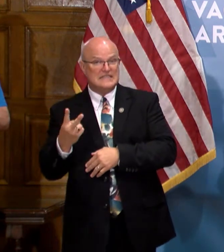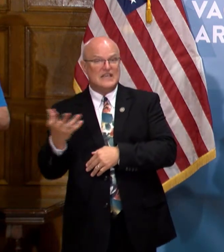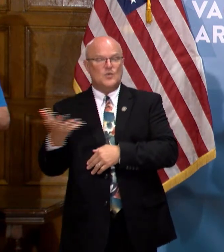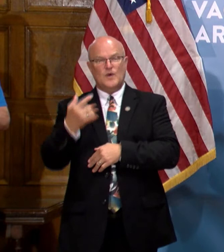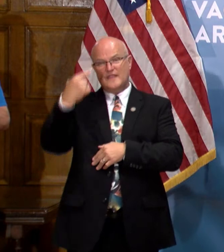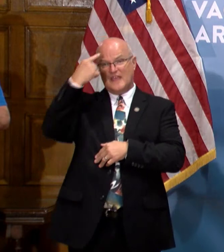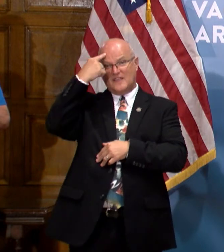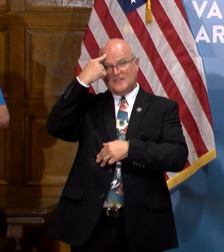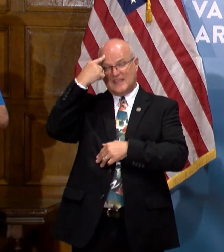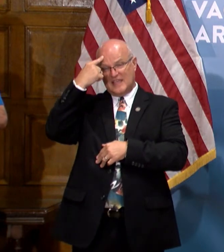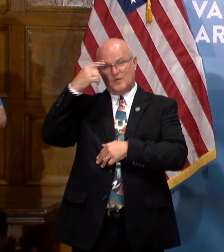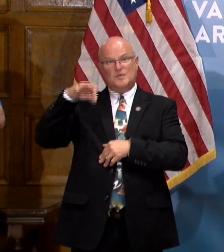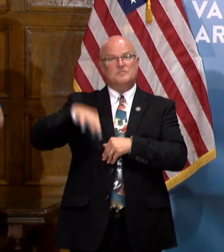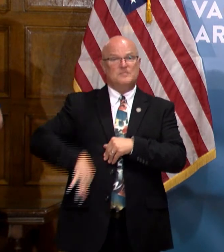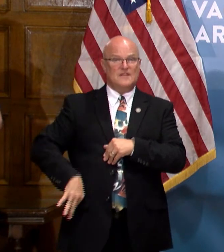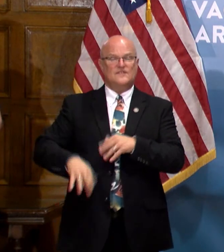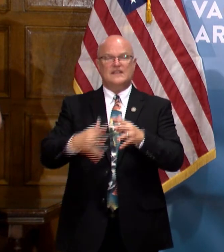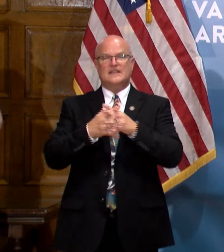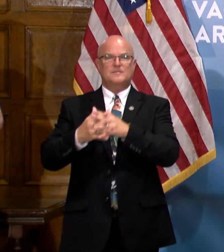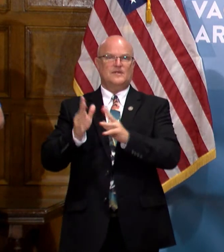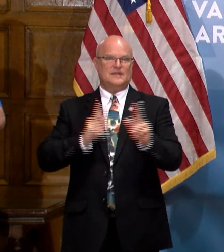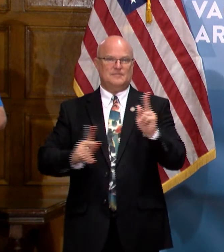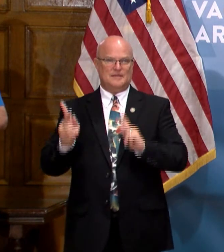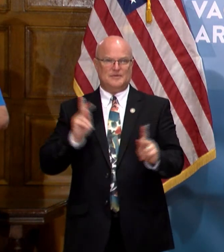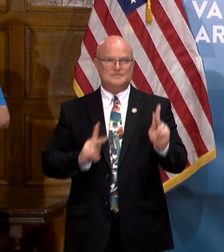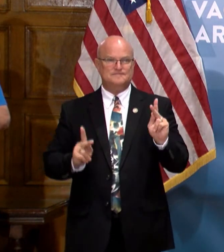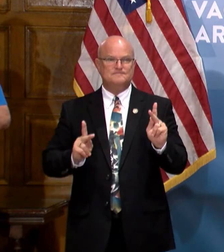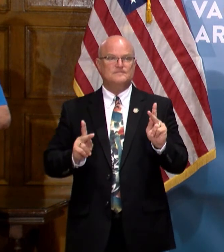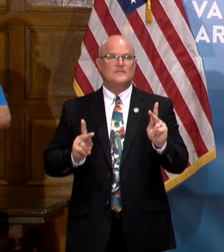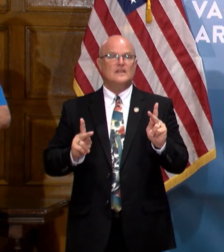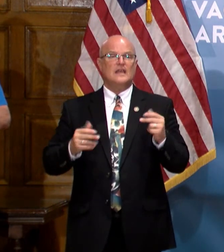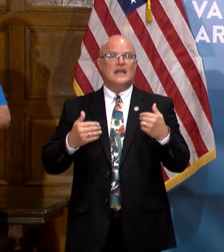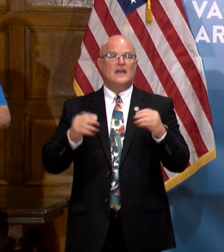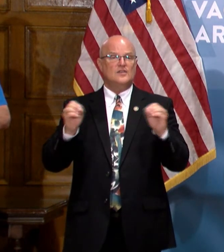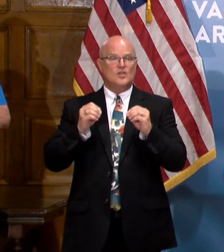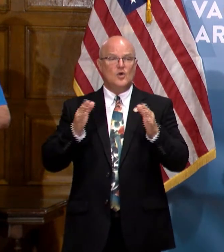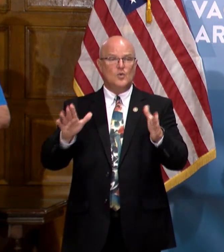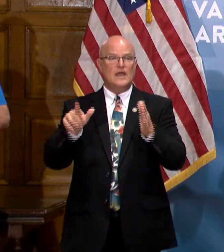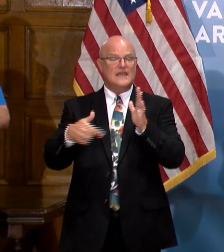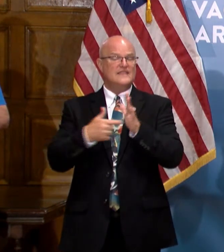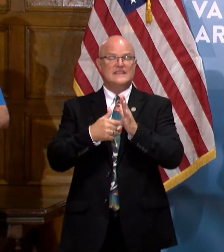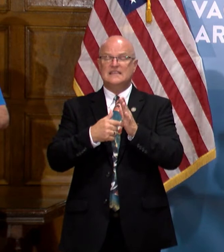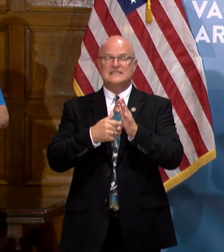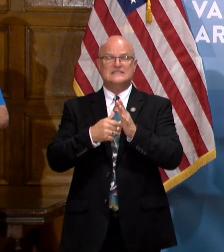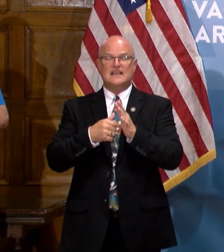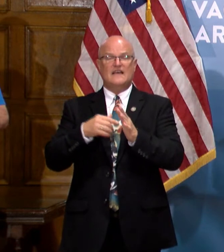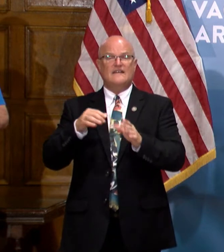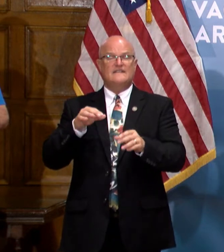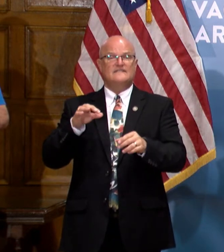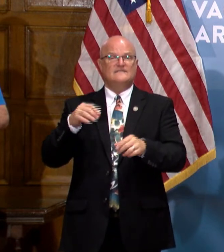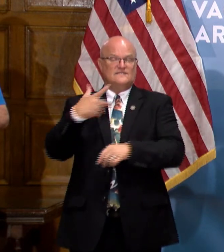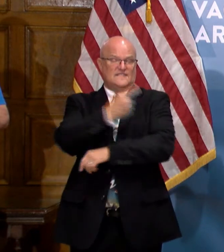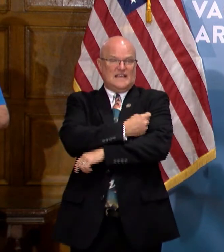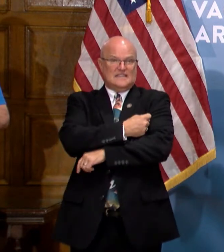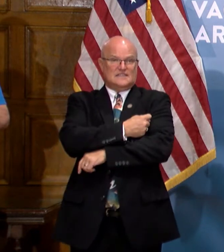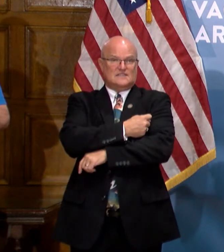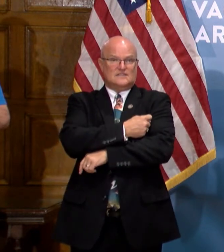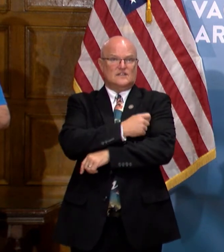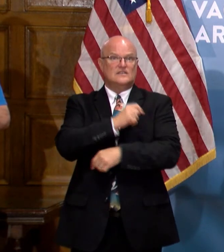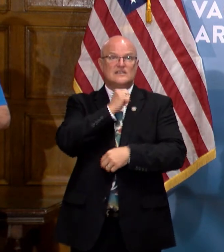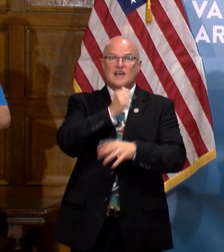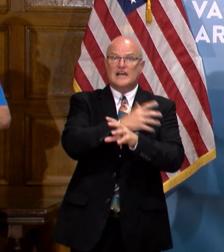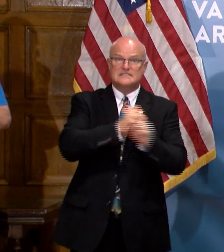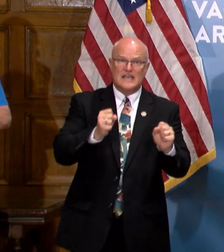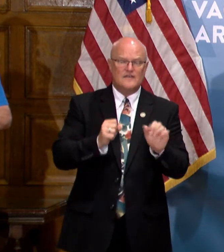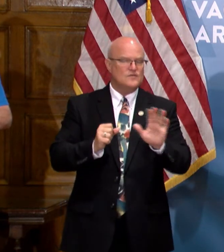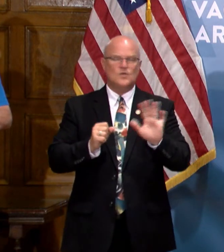they think are within benefit of the American public. There is no way that these vaccines are not being viewed as safe. It